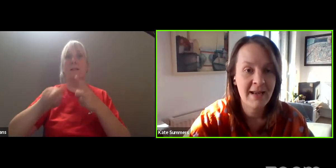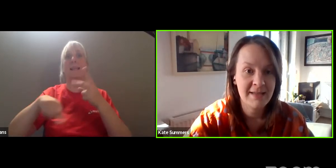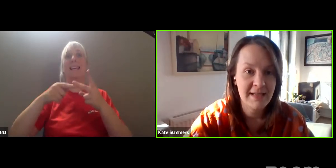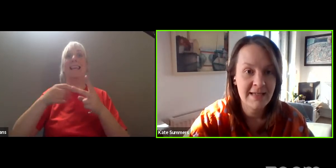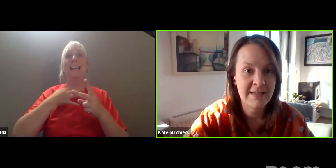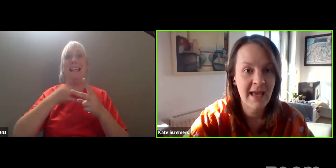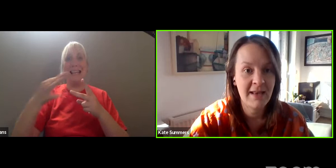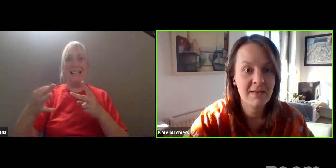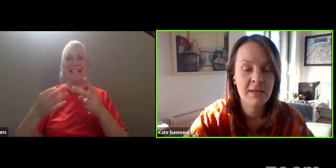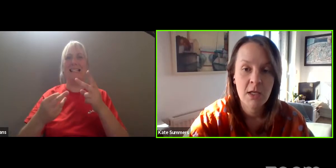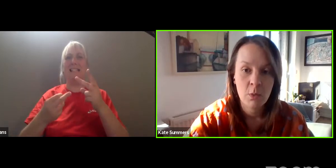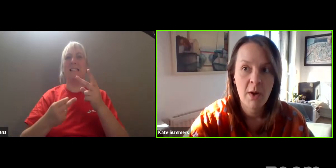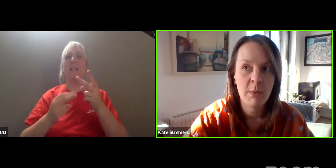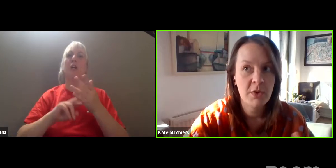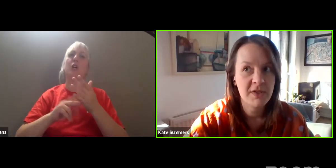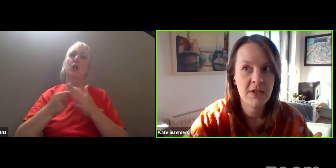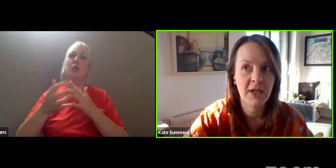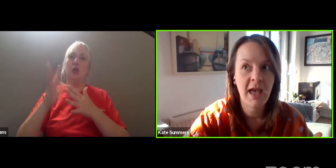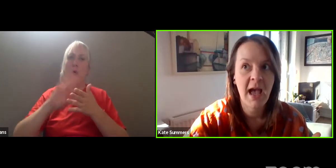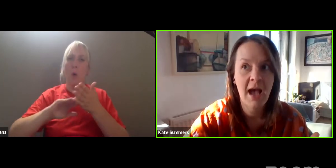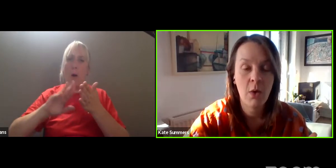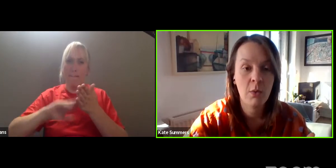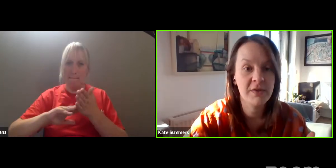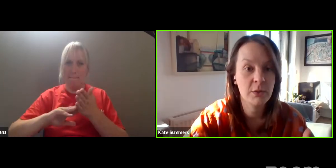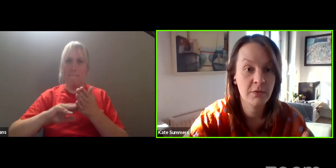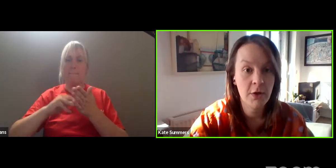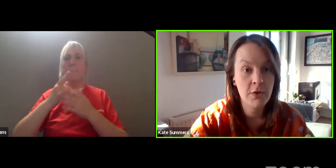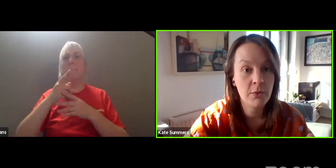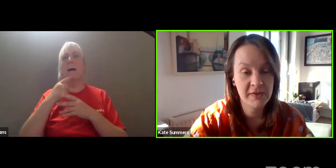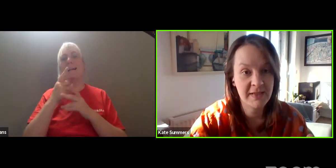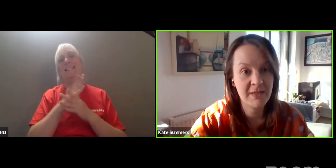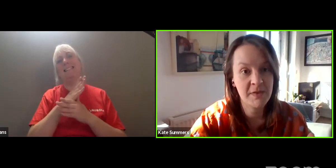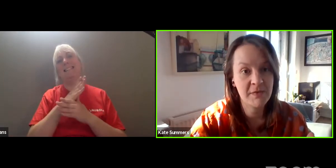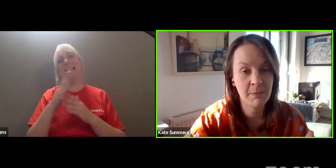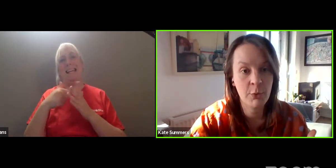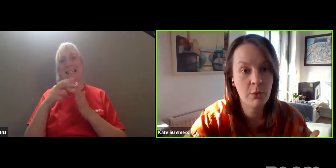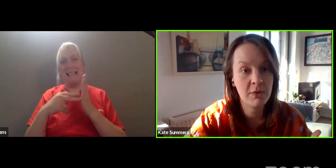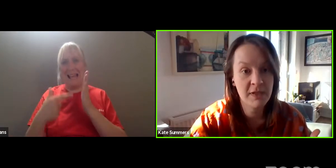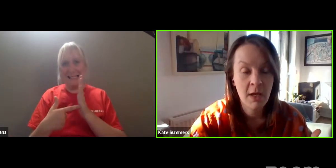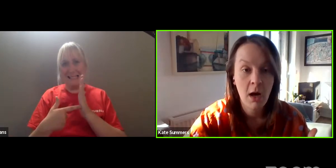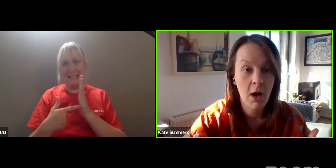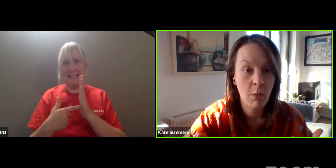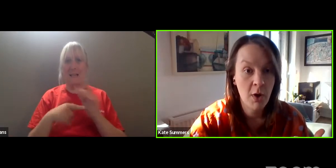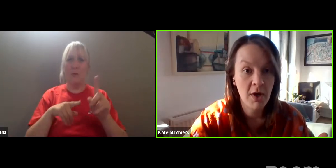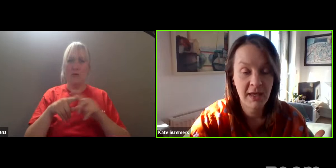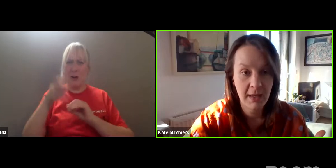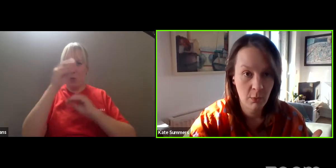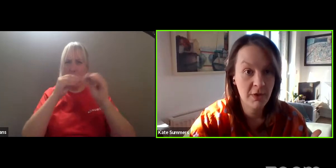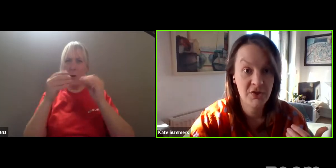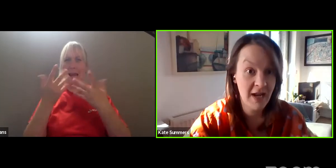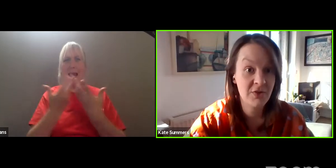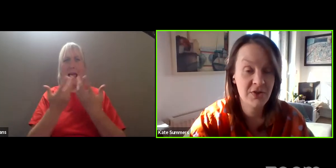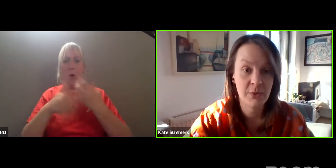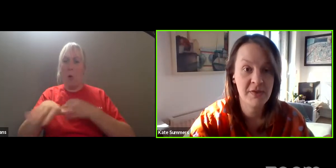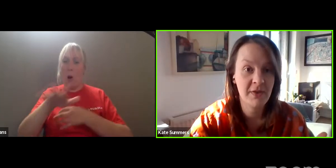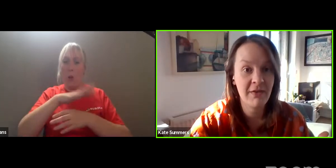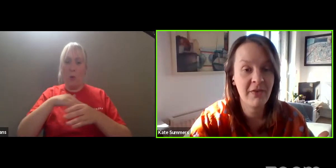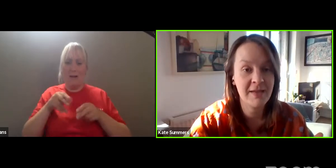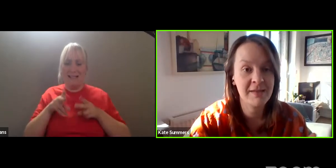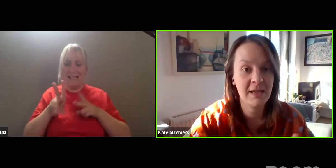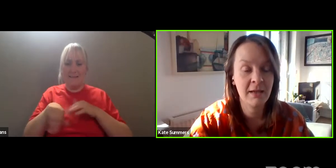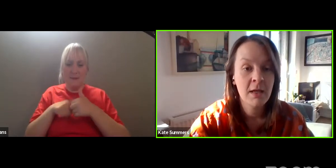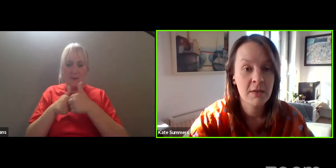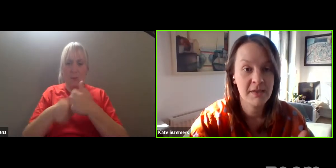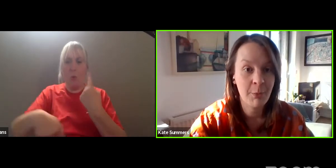in Thanet in East Kent, where we want to look at how the sort of local systems of support are working, or the challenges also